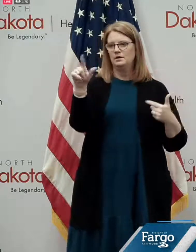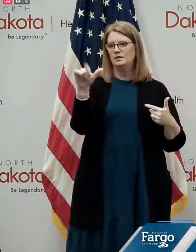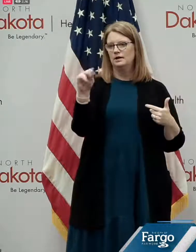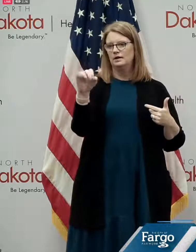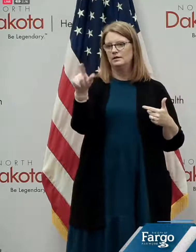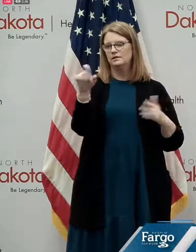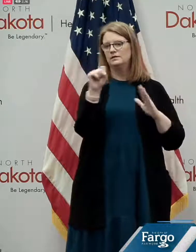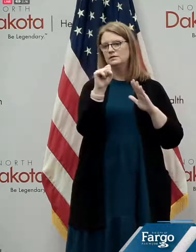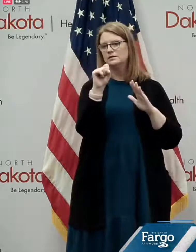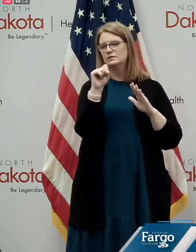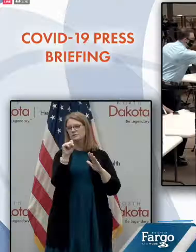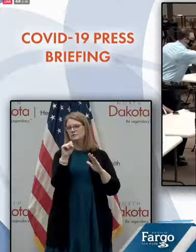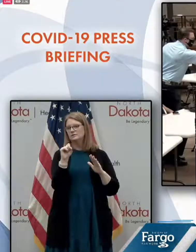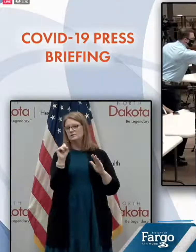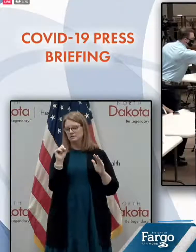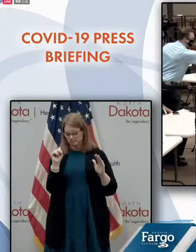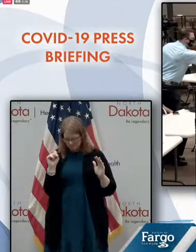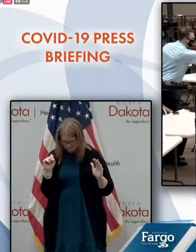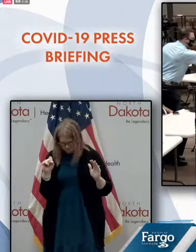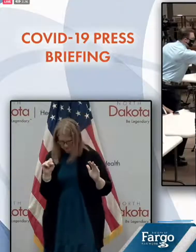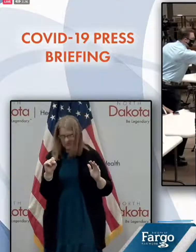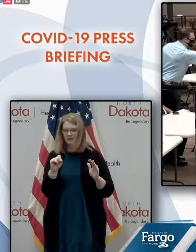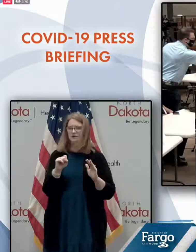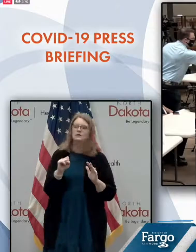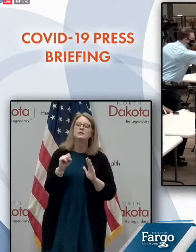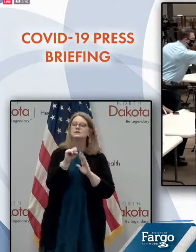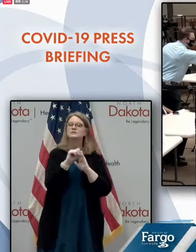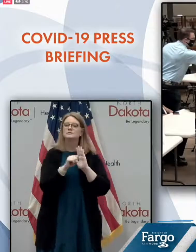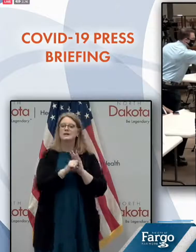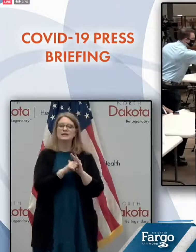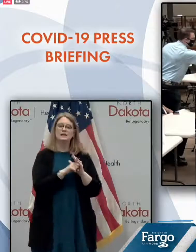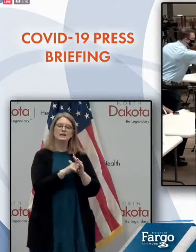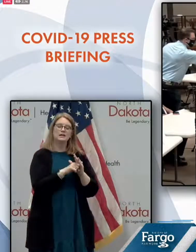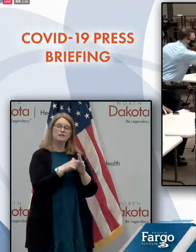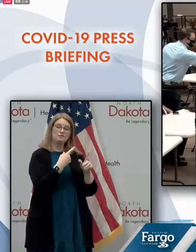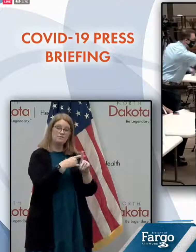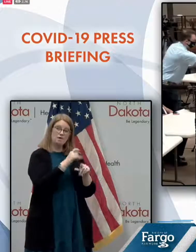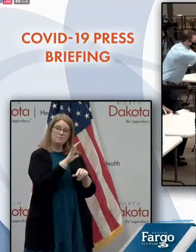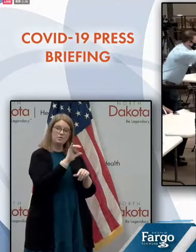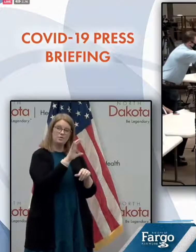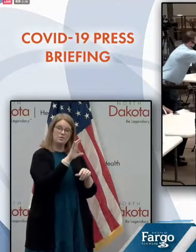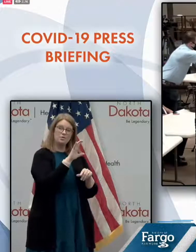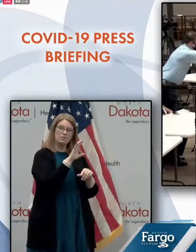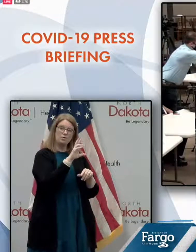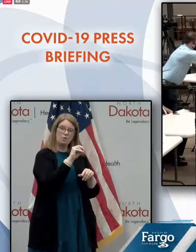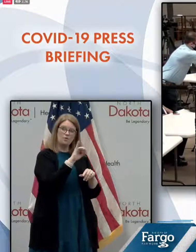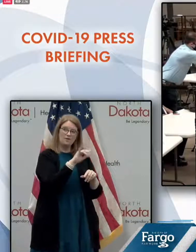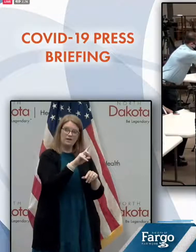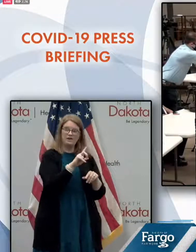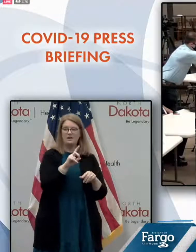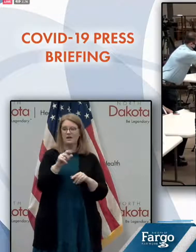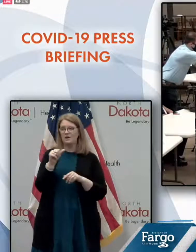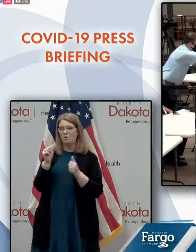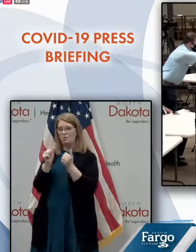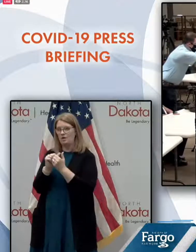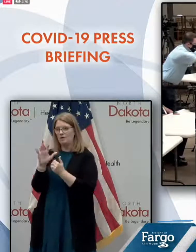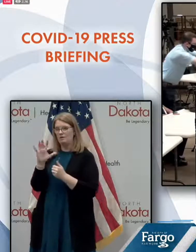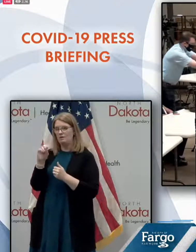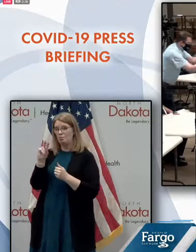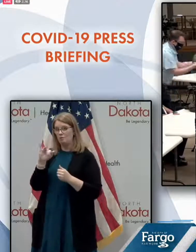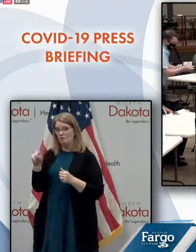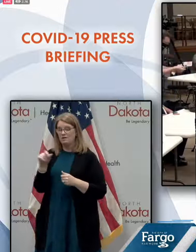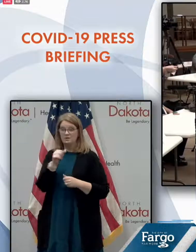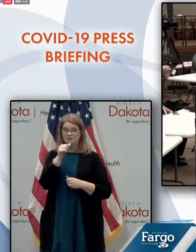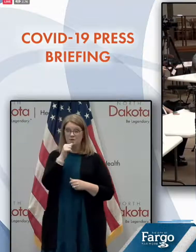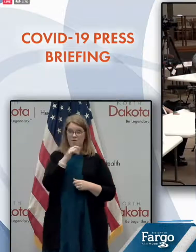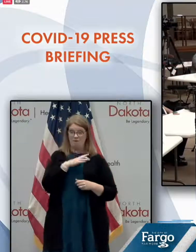state differentiates deaths due to COVID and deaths with COVID. Do we know if the woman in her 20s that